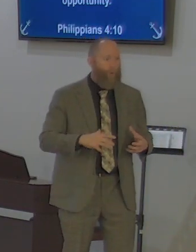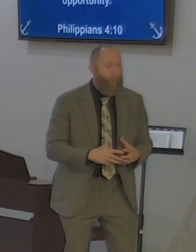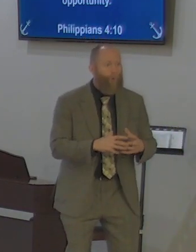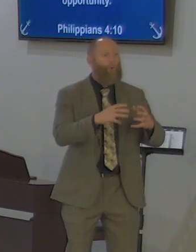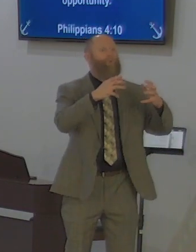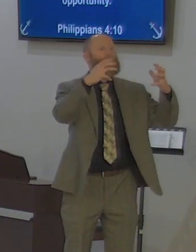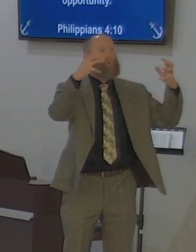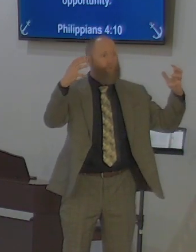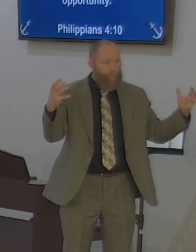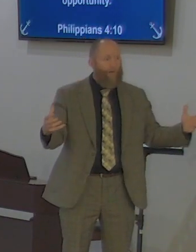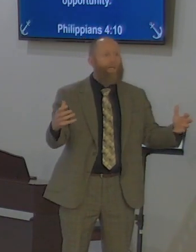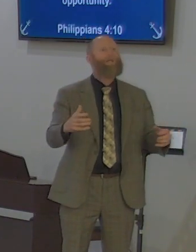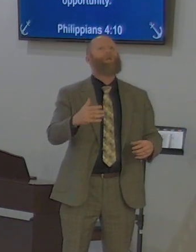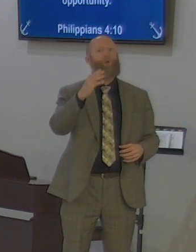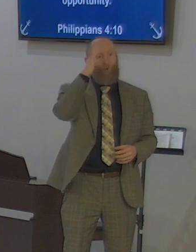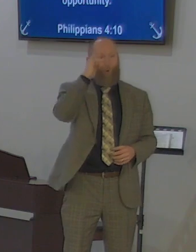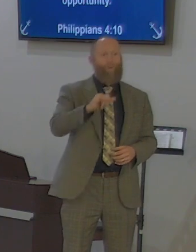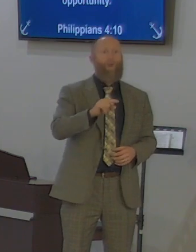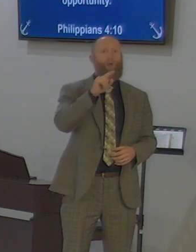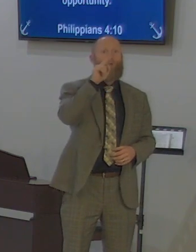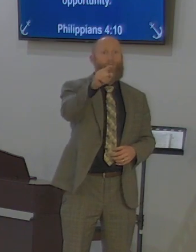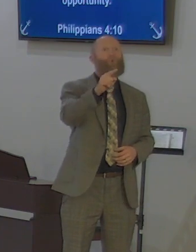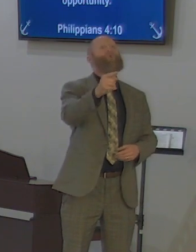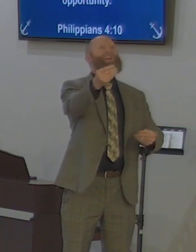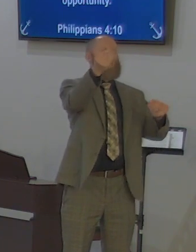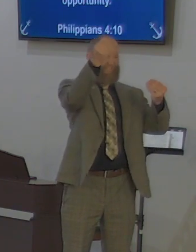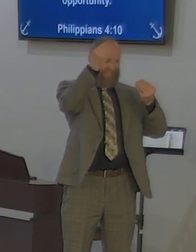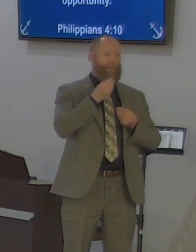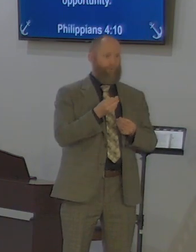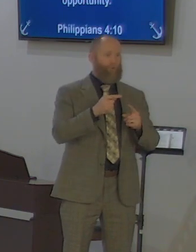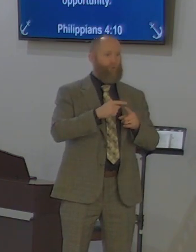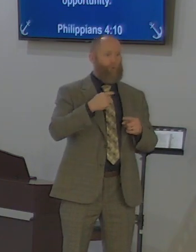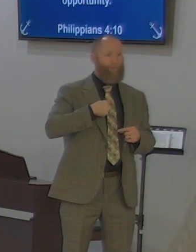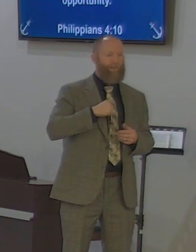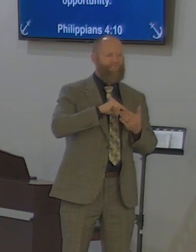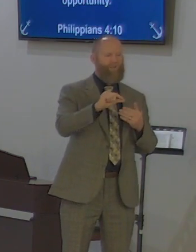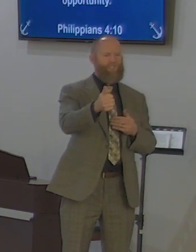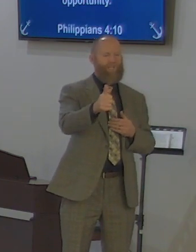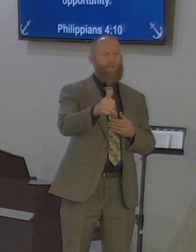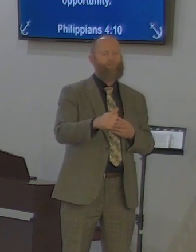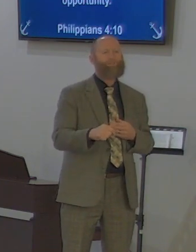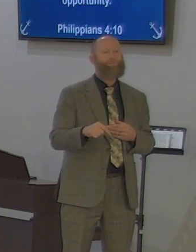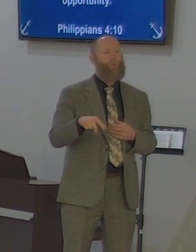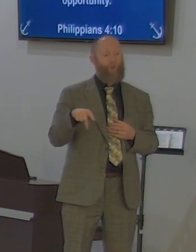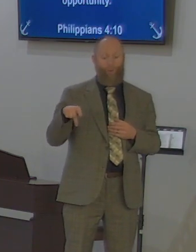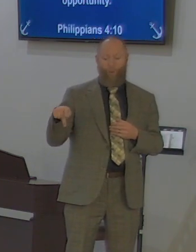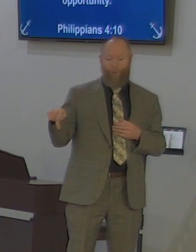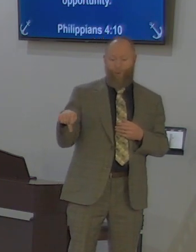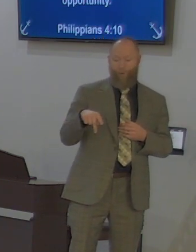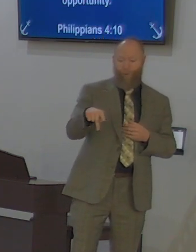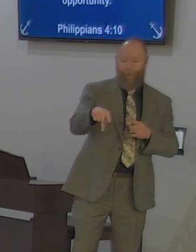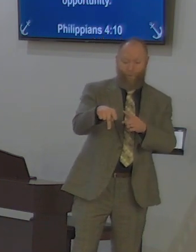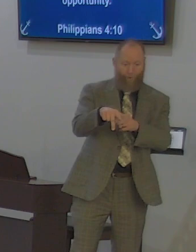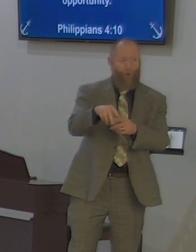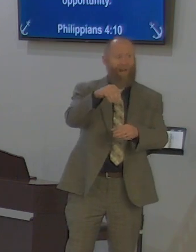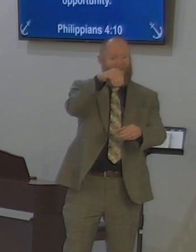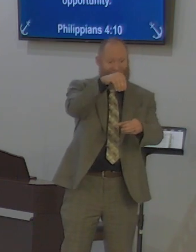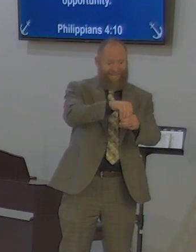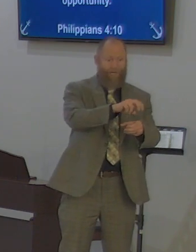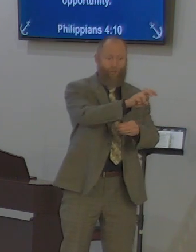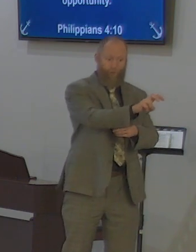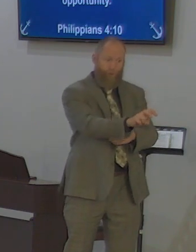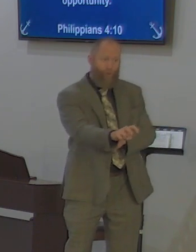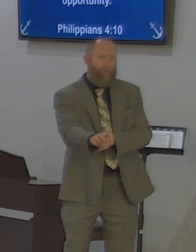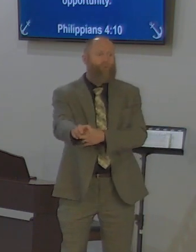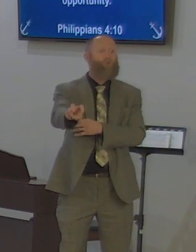you were also careful, but you lacked opportunity. Paul is now in the midst of his missionary journeys. He's out on this church planting